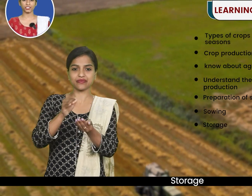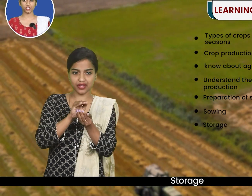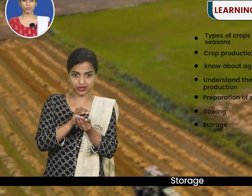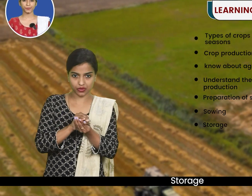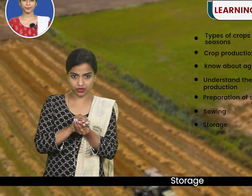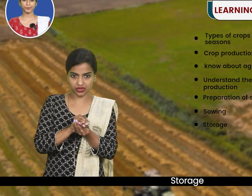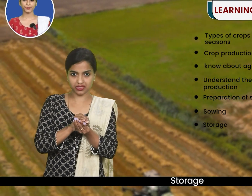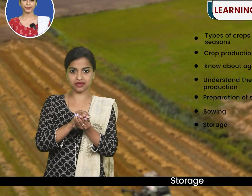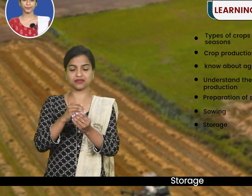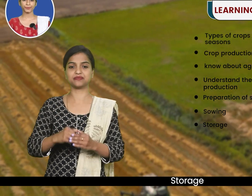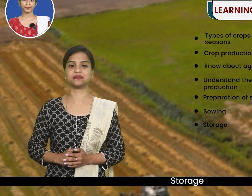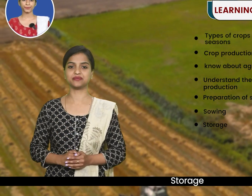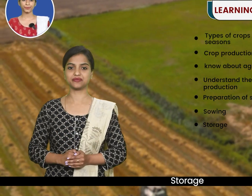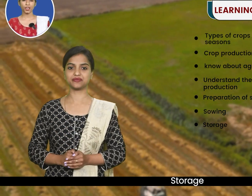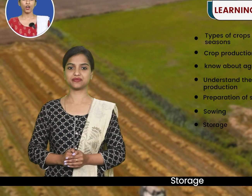Storage.